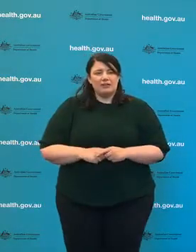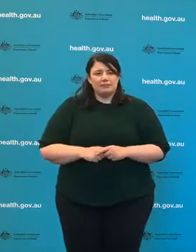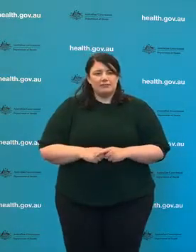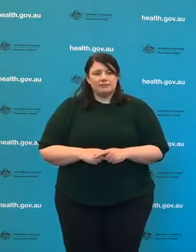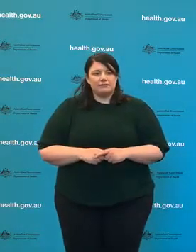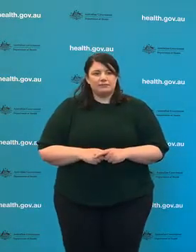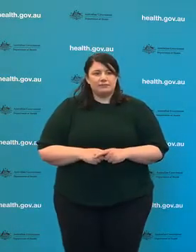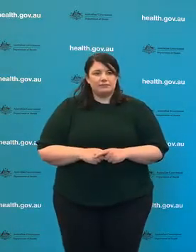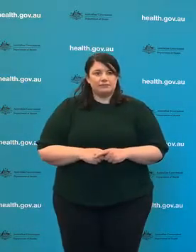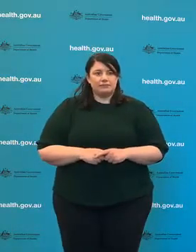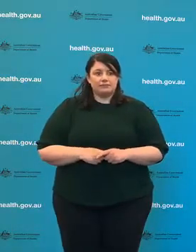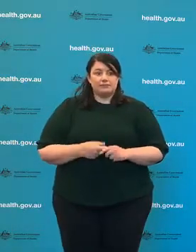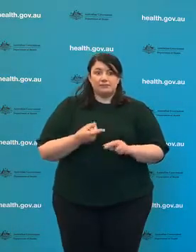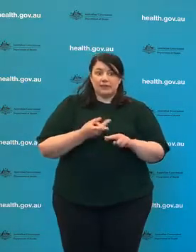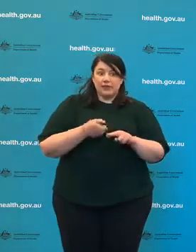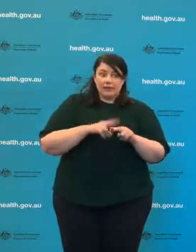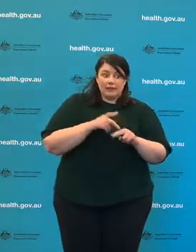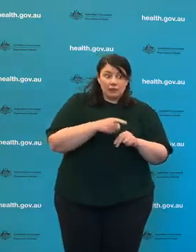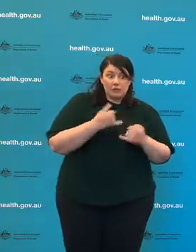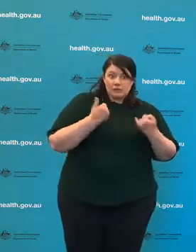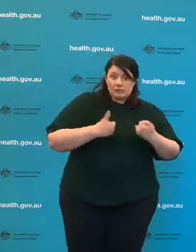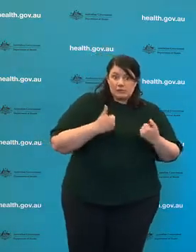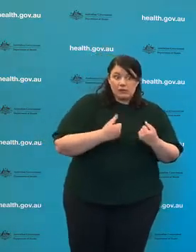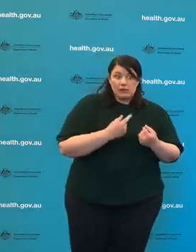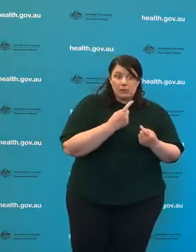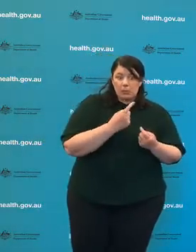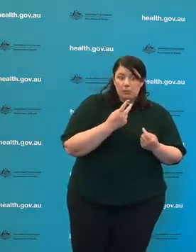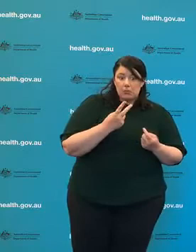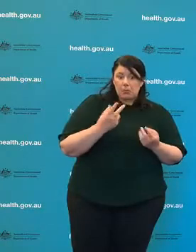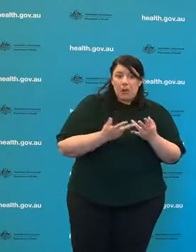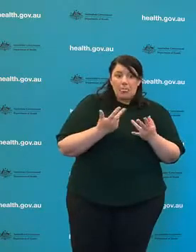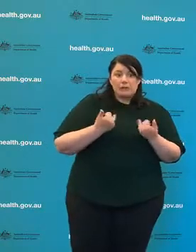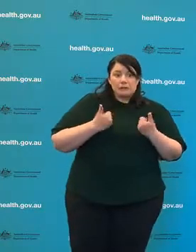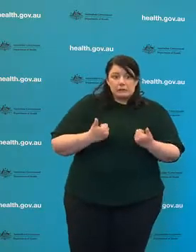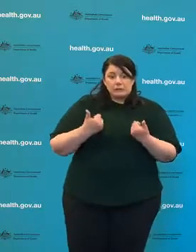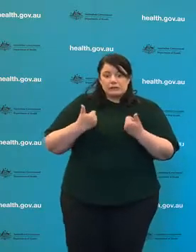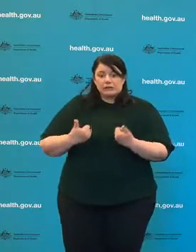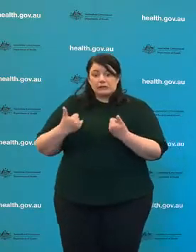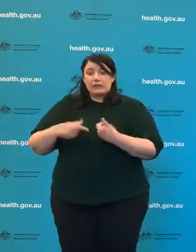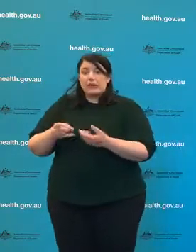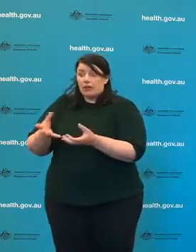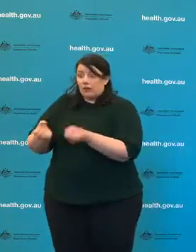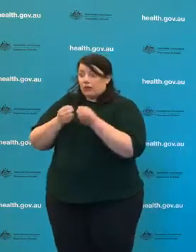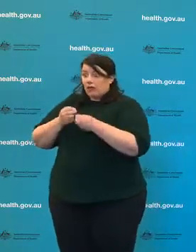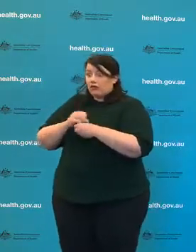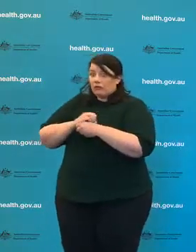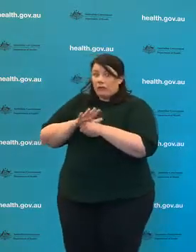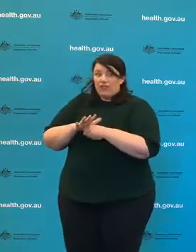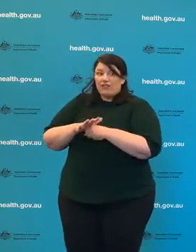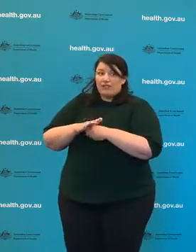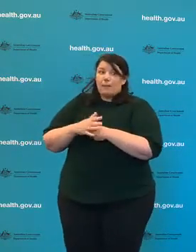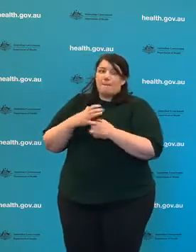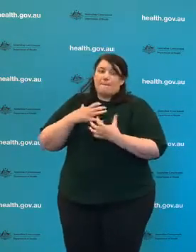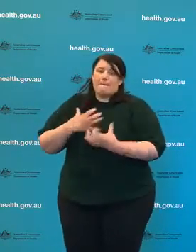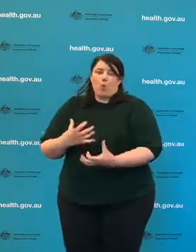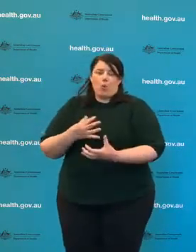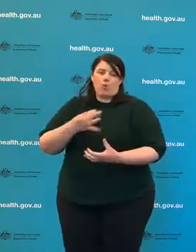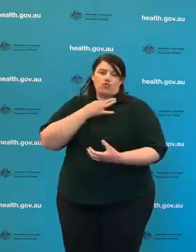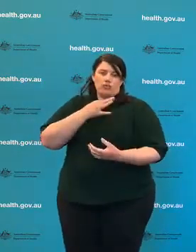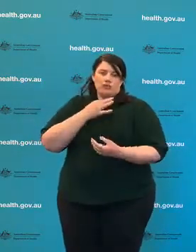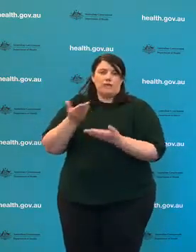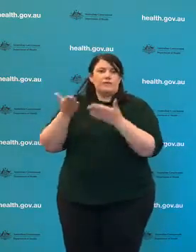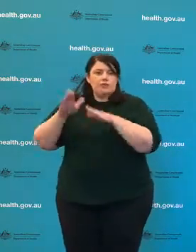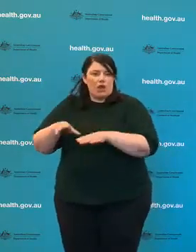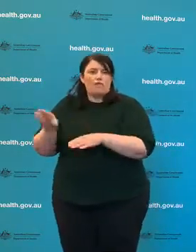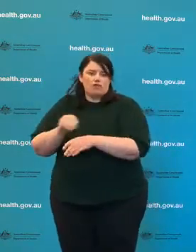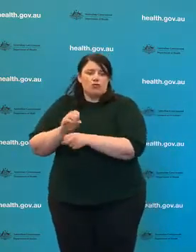start having 1, 2, 3 or more other health conditions, your likelihood of having a fatal outcome with or from COVID